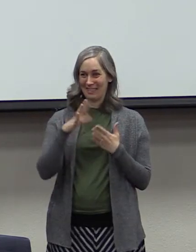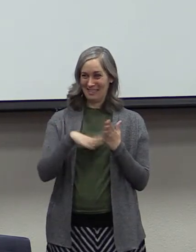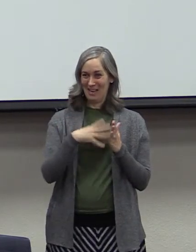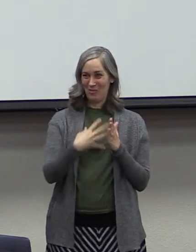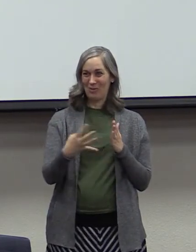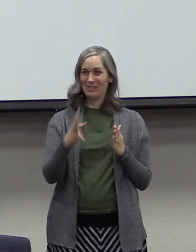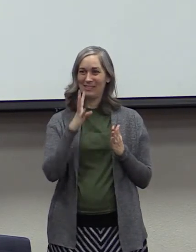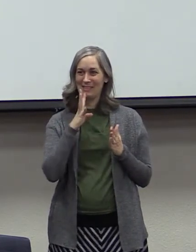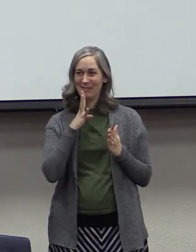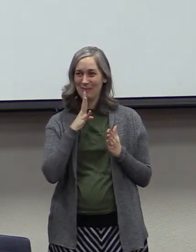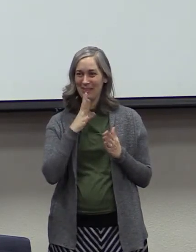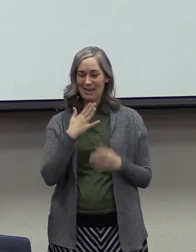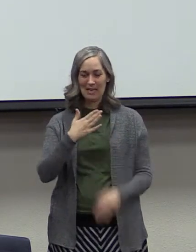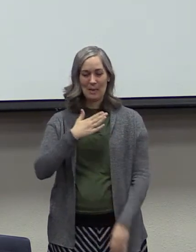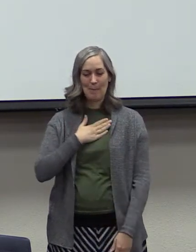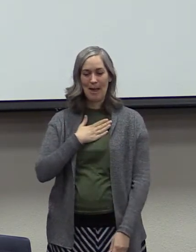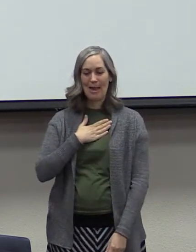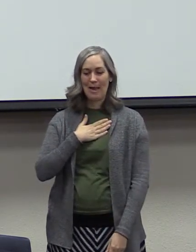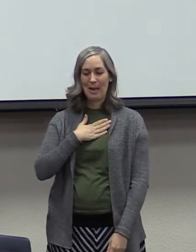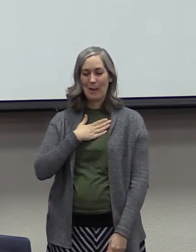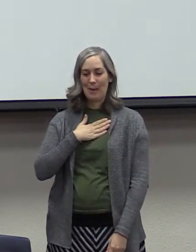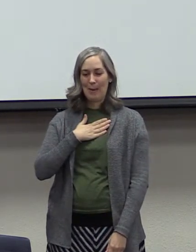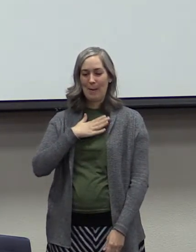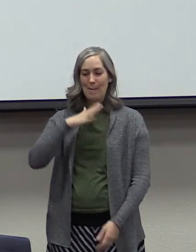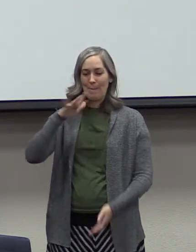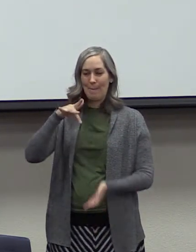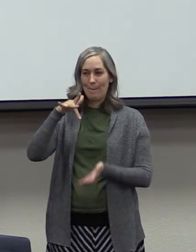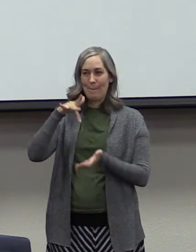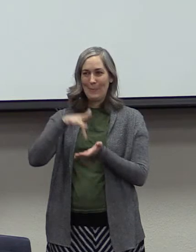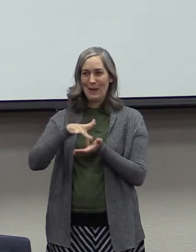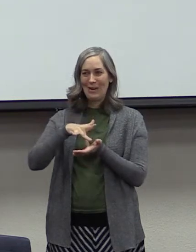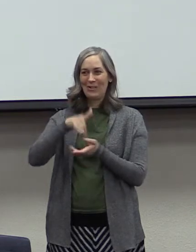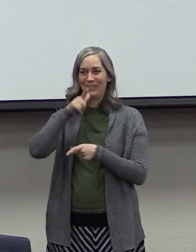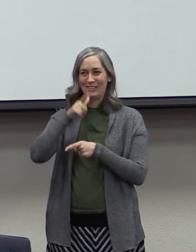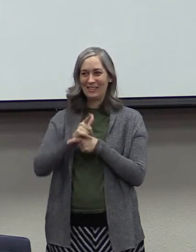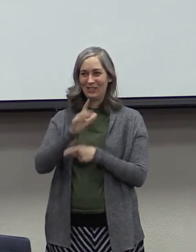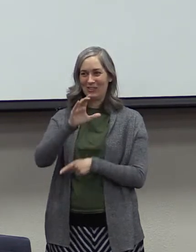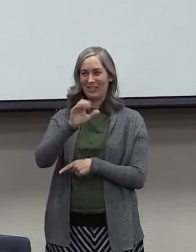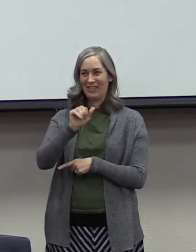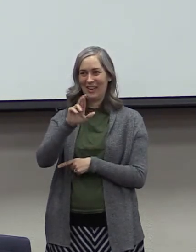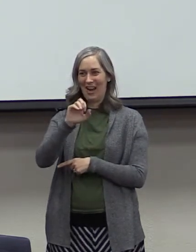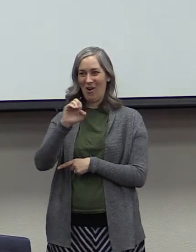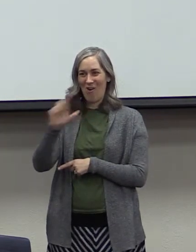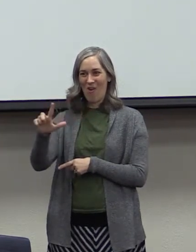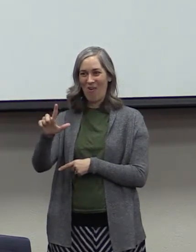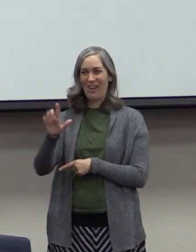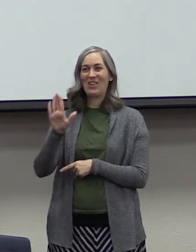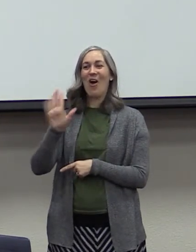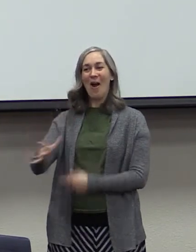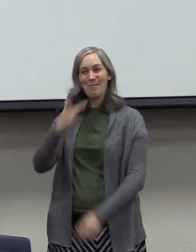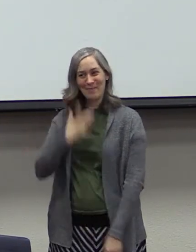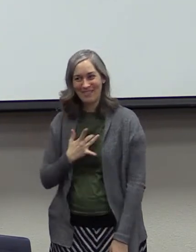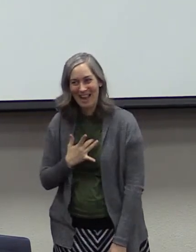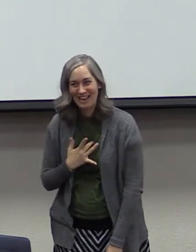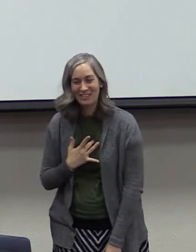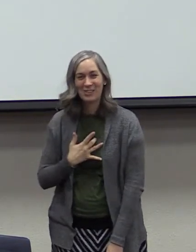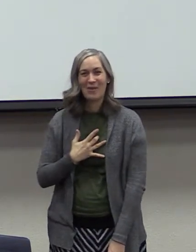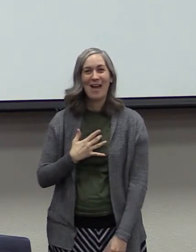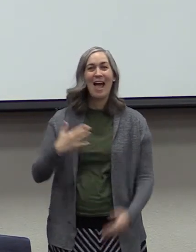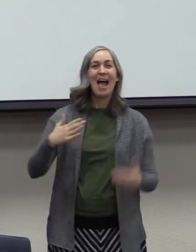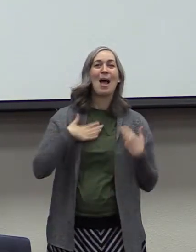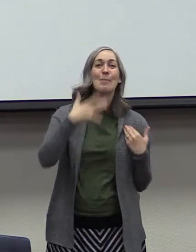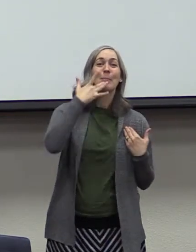my middle sister Carol's birthday. And so I say, happy birthday, Carol, from